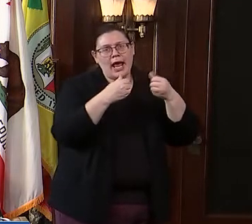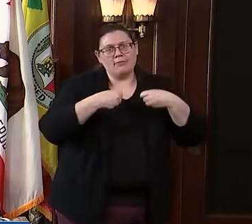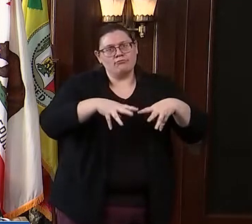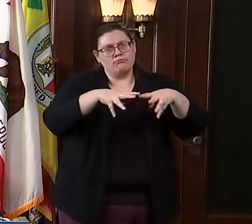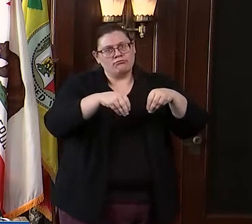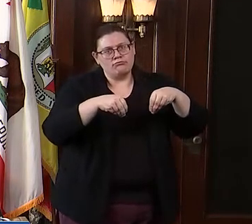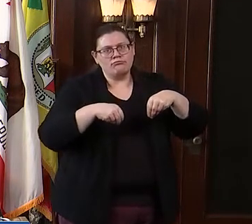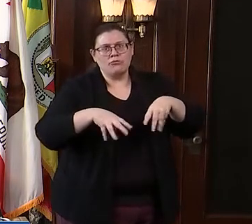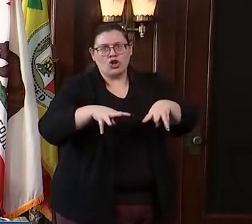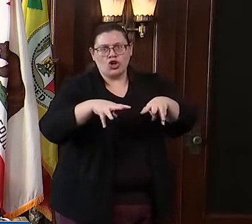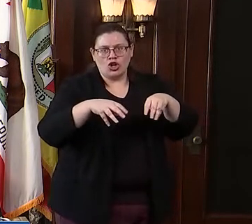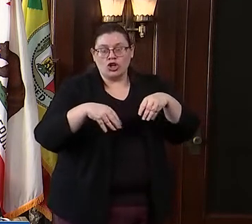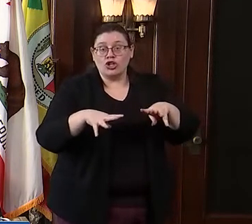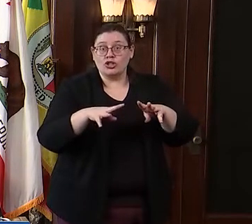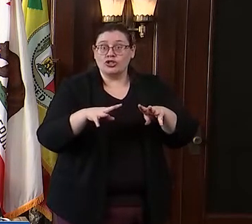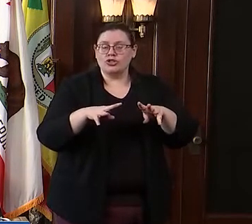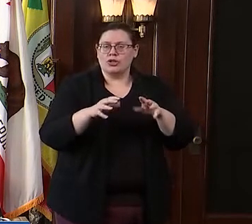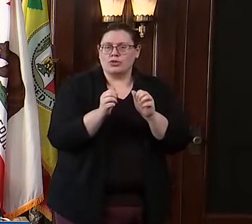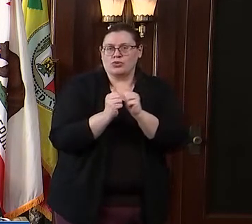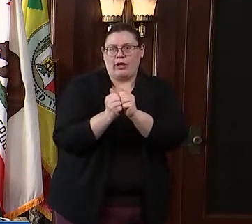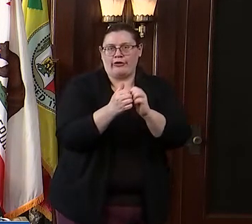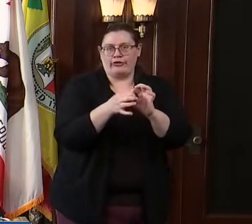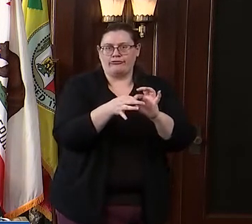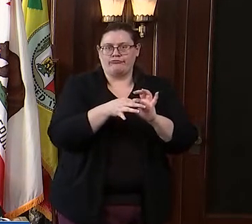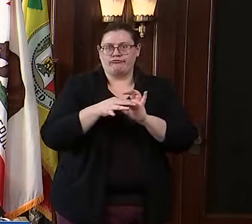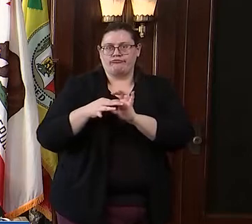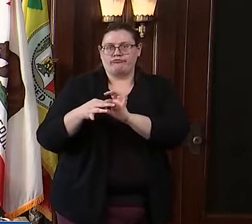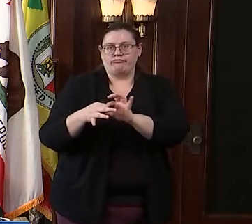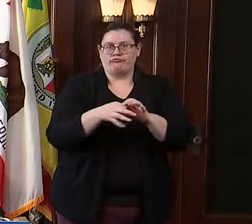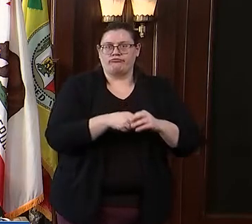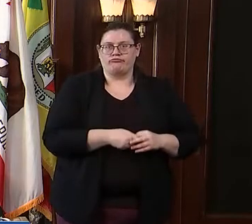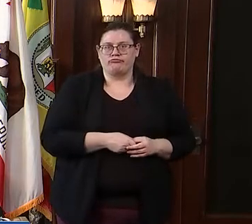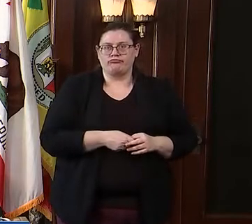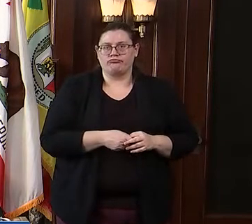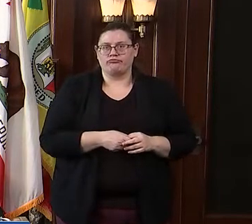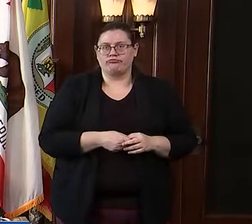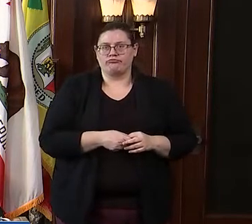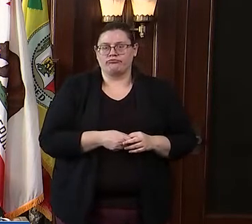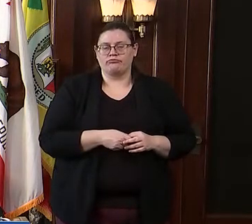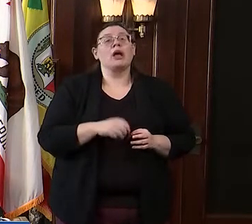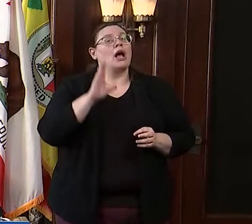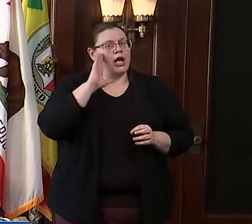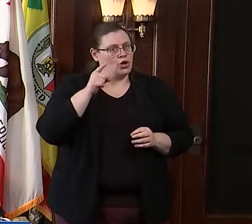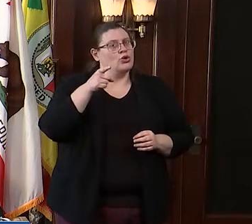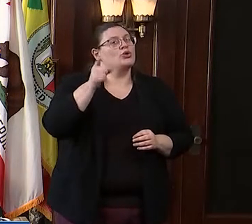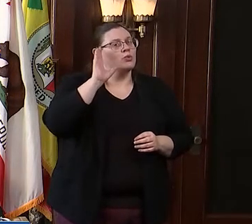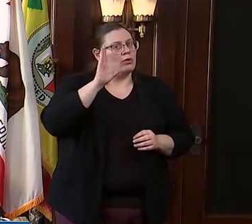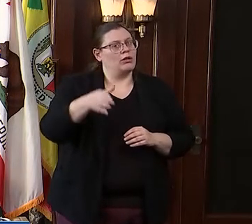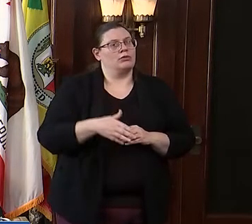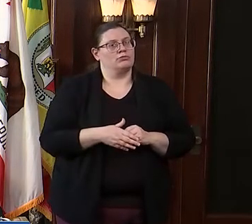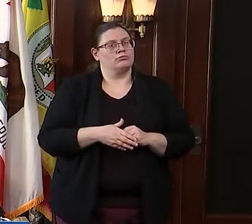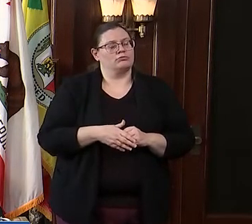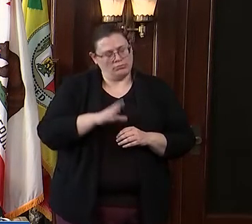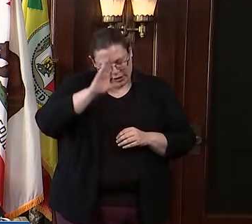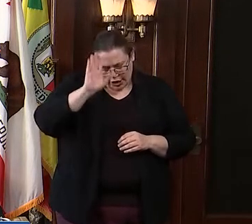and march together. I know that we will. I know that we will.